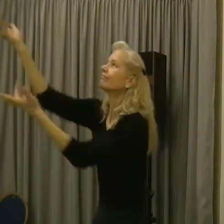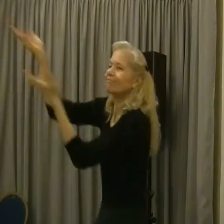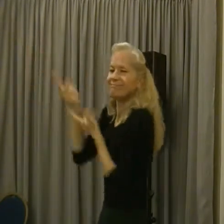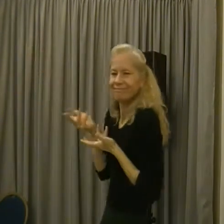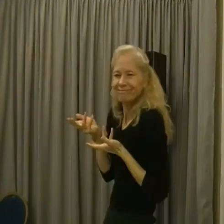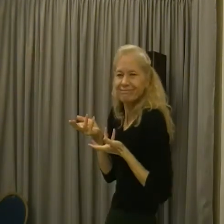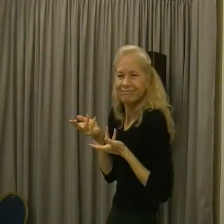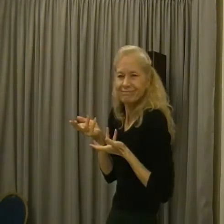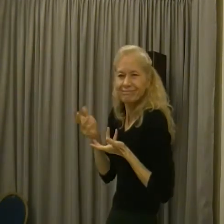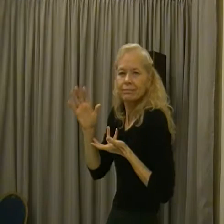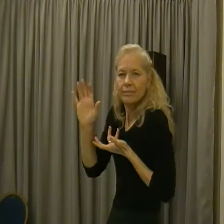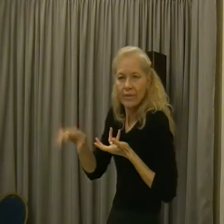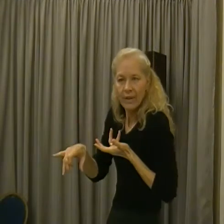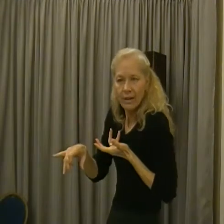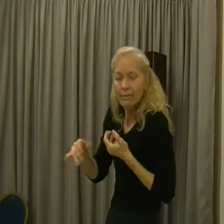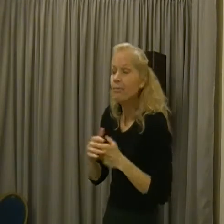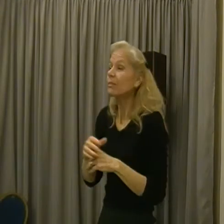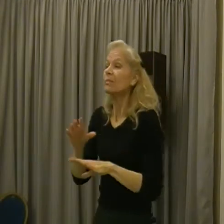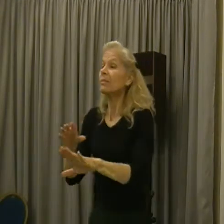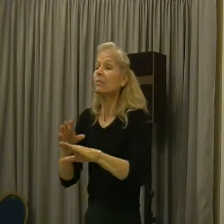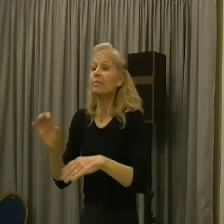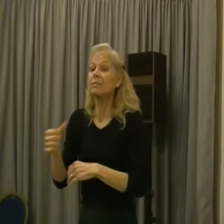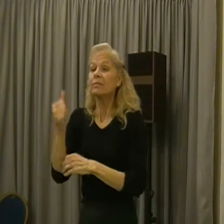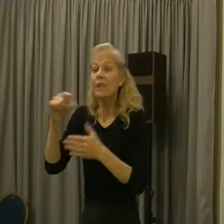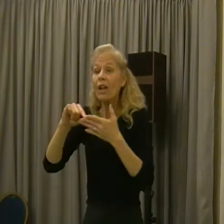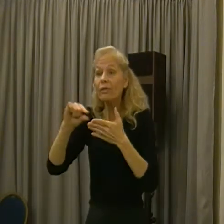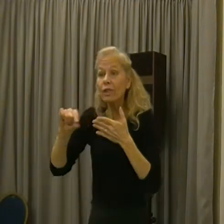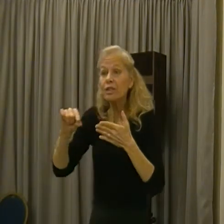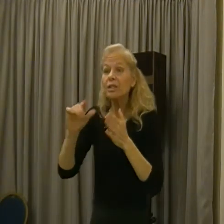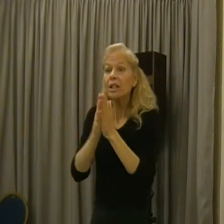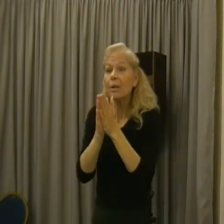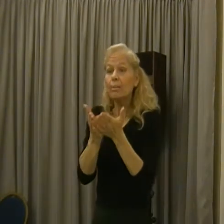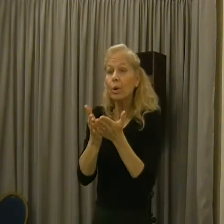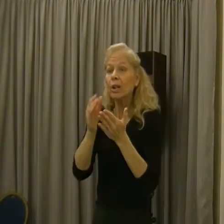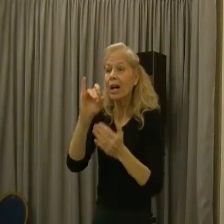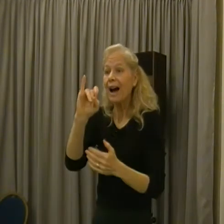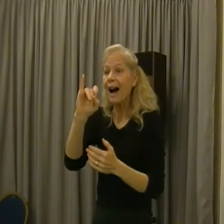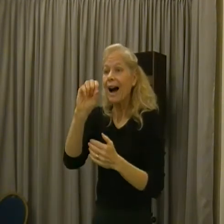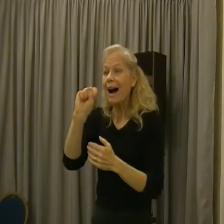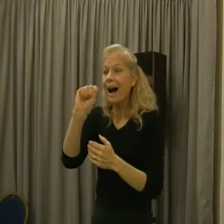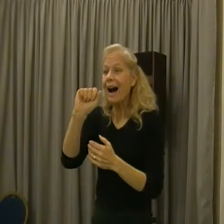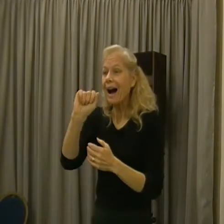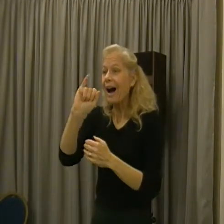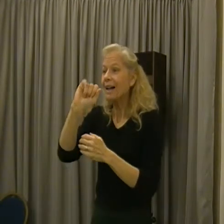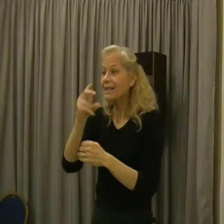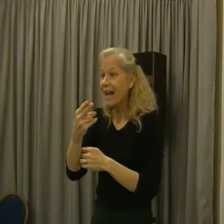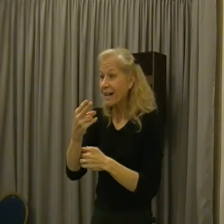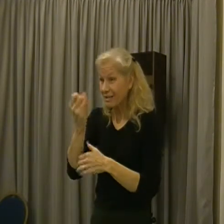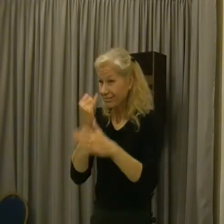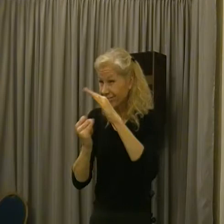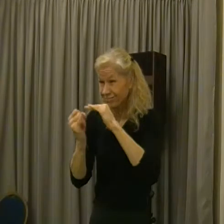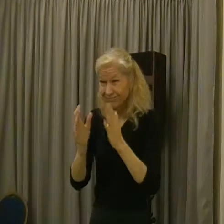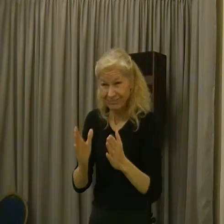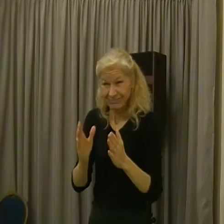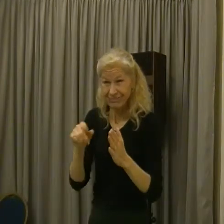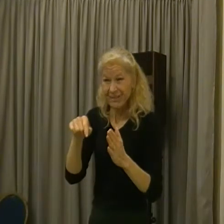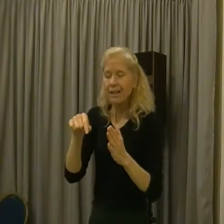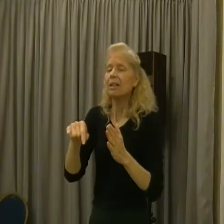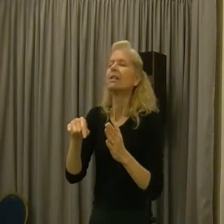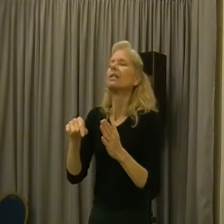and be weary, and the young man shall utterly fall. But they that wait upon the Lord, what? Shall renew their strength. They shall mount up with wings as